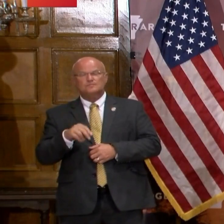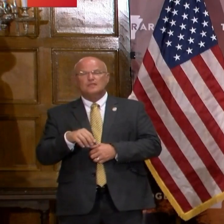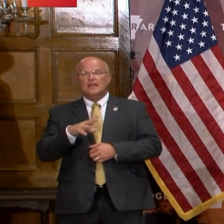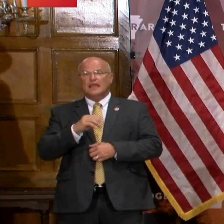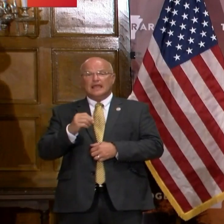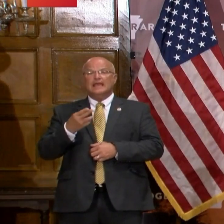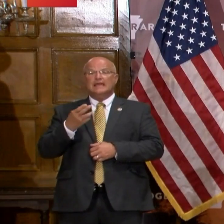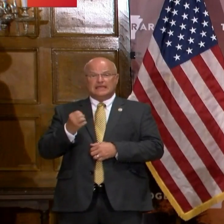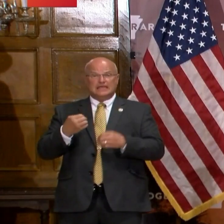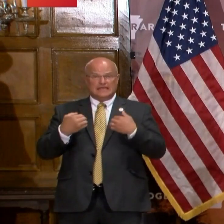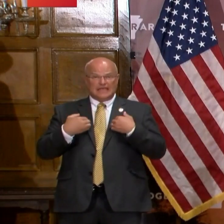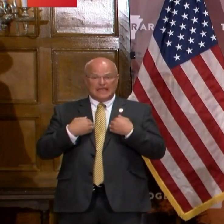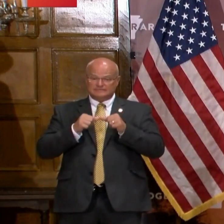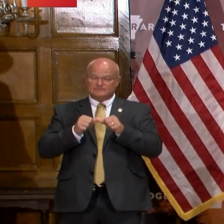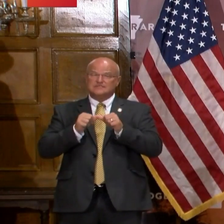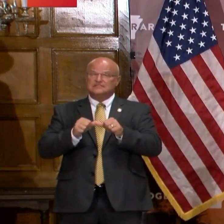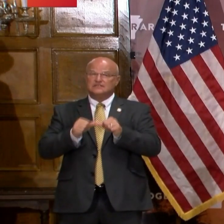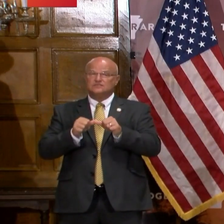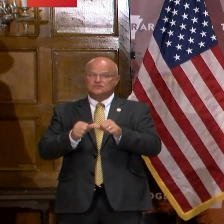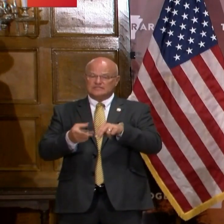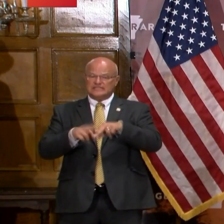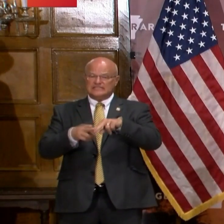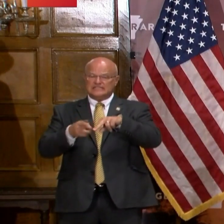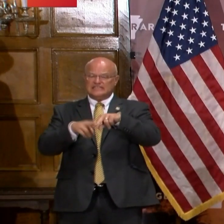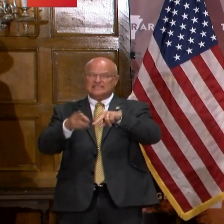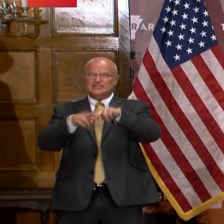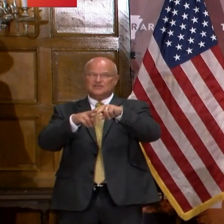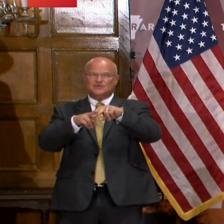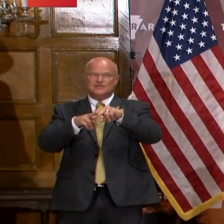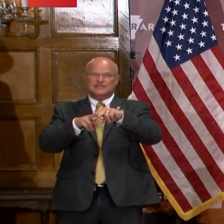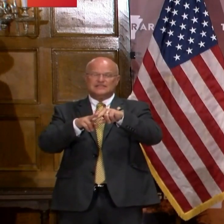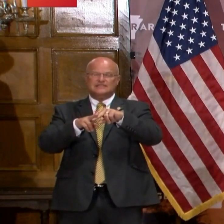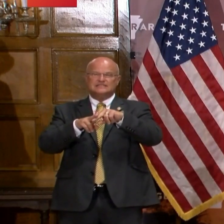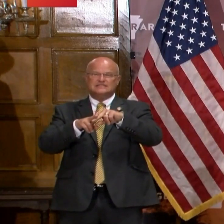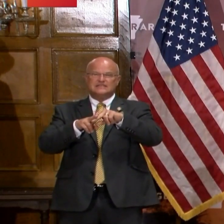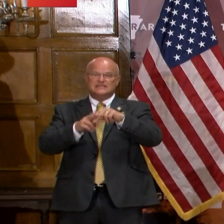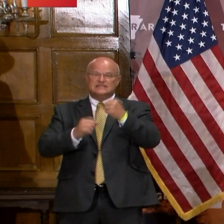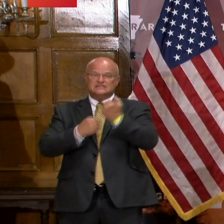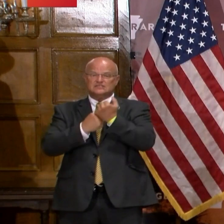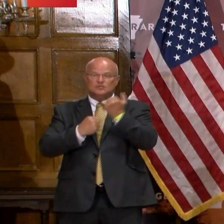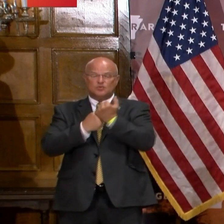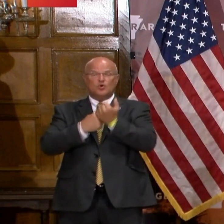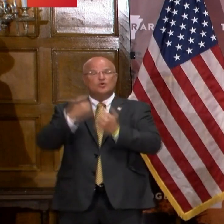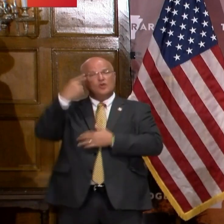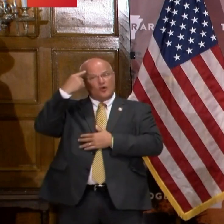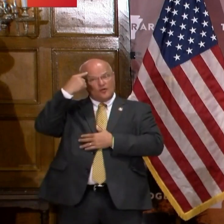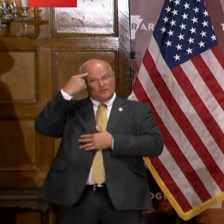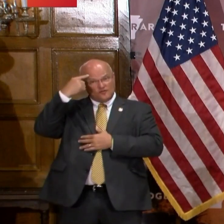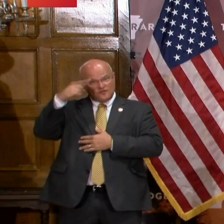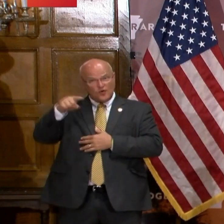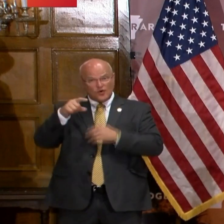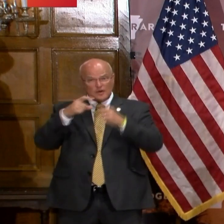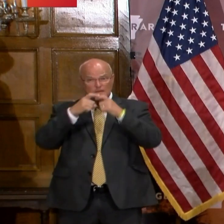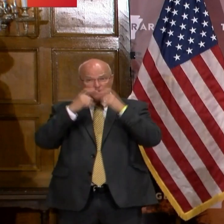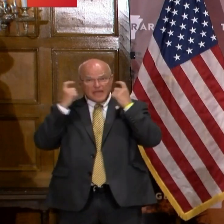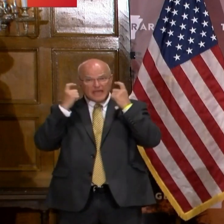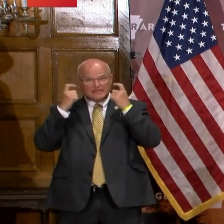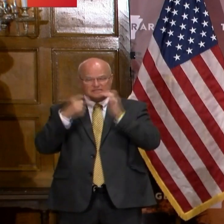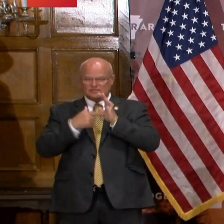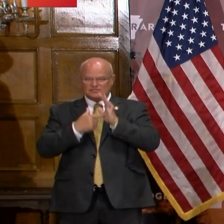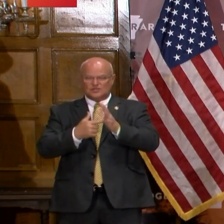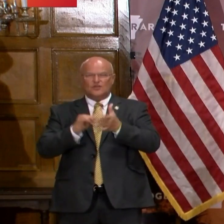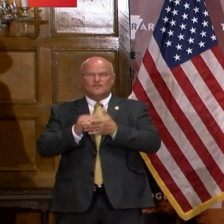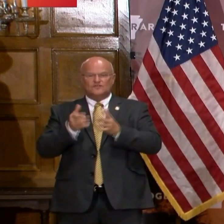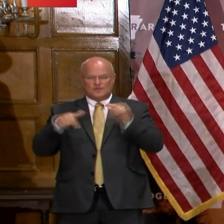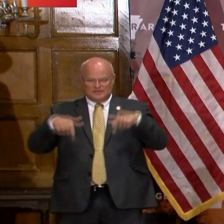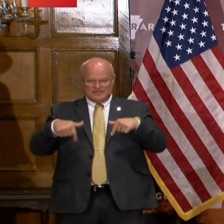And he has continuously increased his support for masks, as has been shown from this